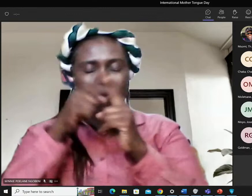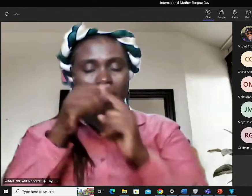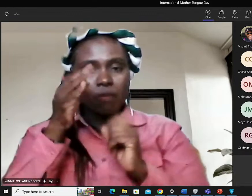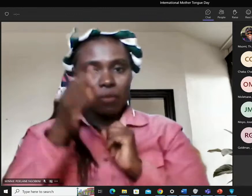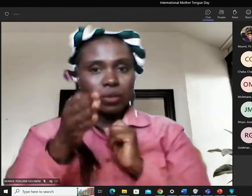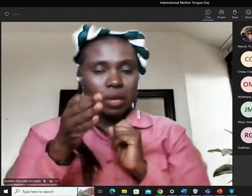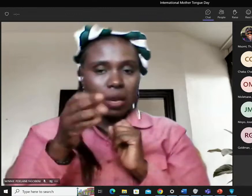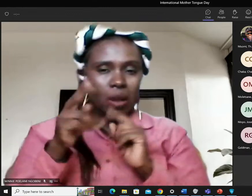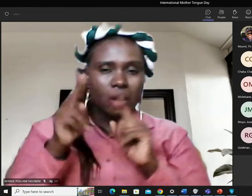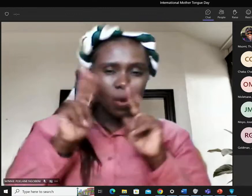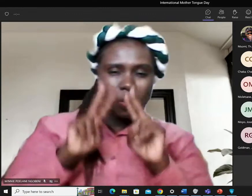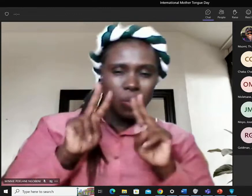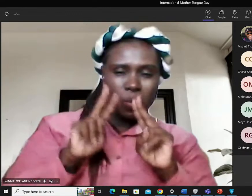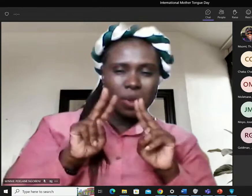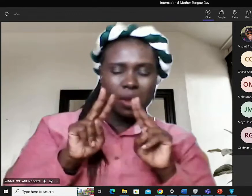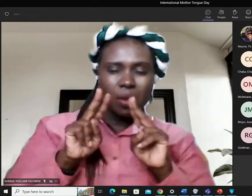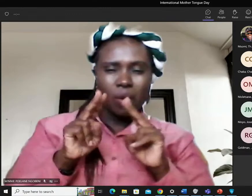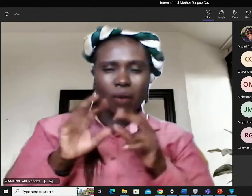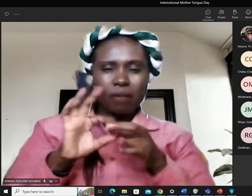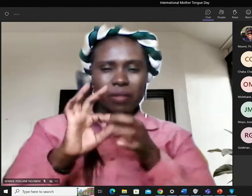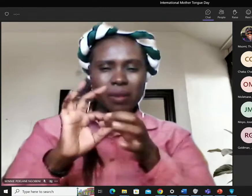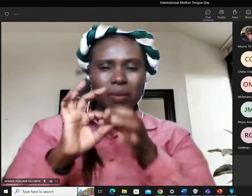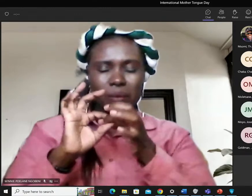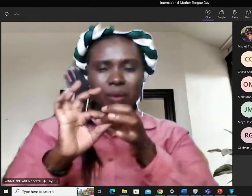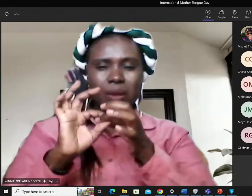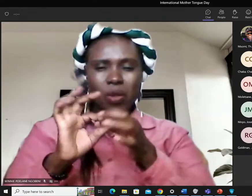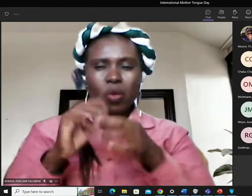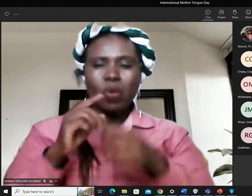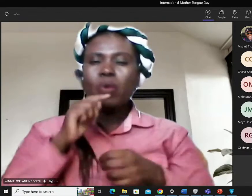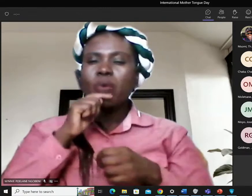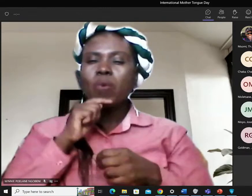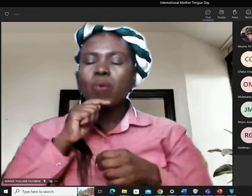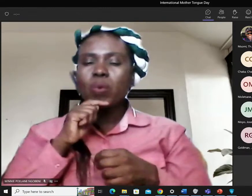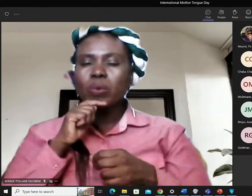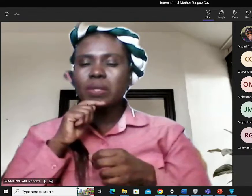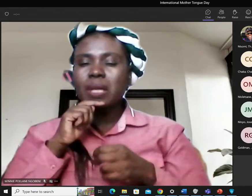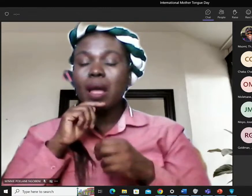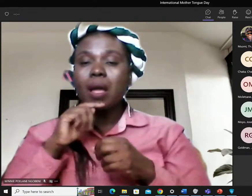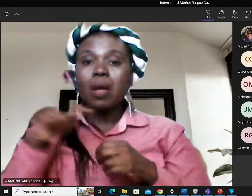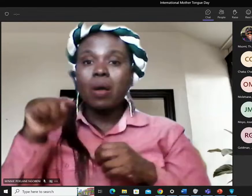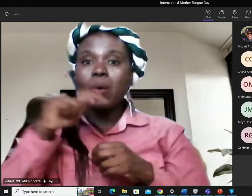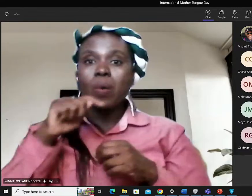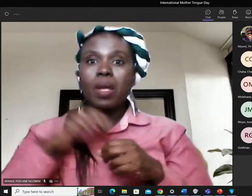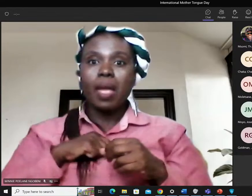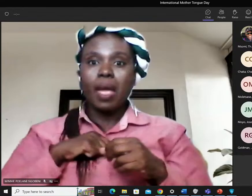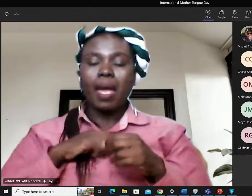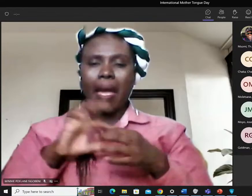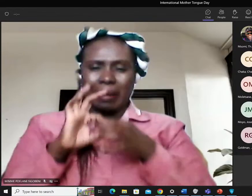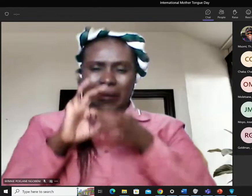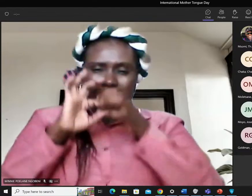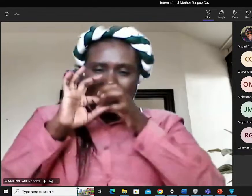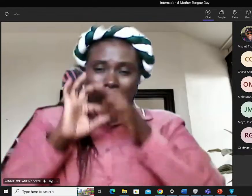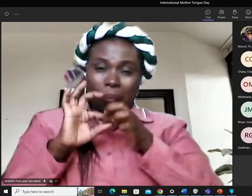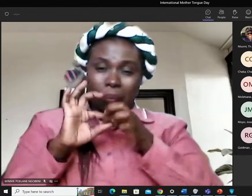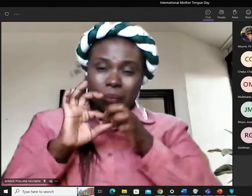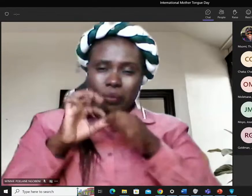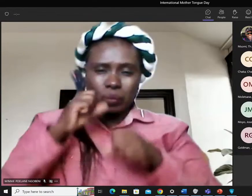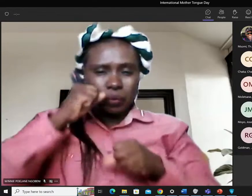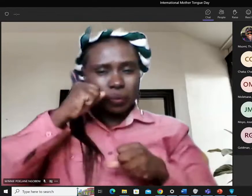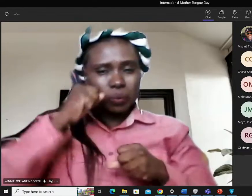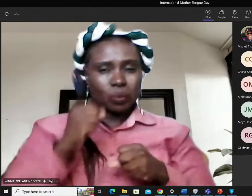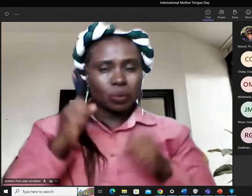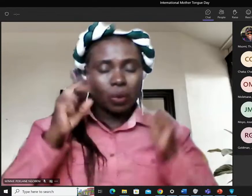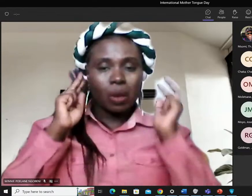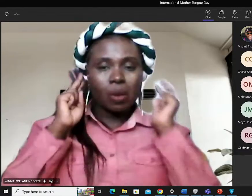deep commitment. The CTU is actually looking at, we are committed to ensuring that the university